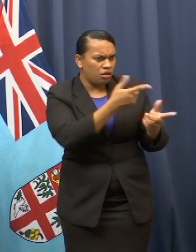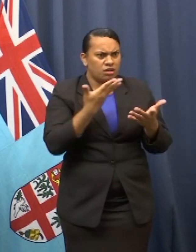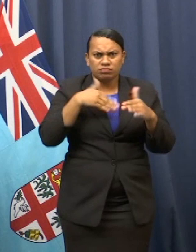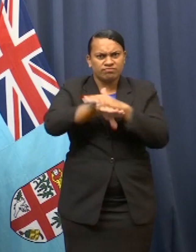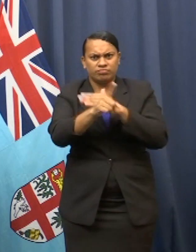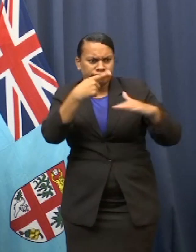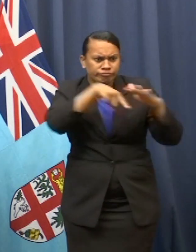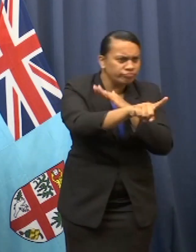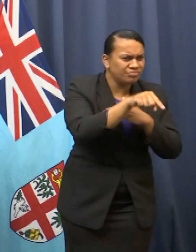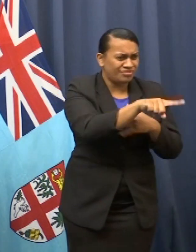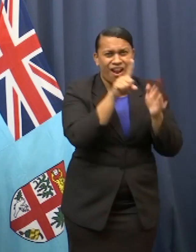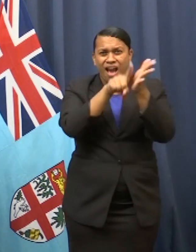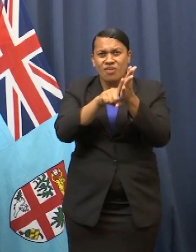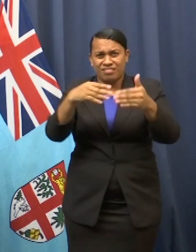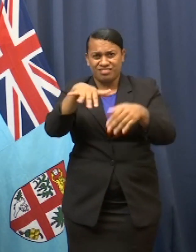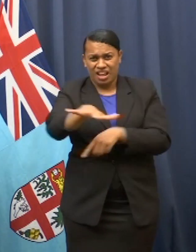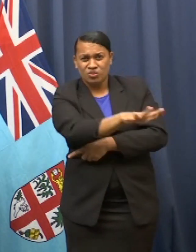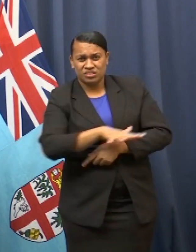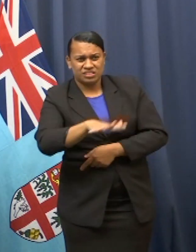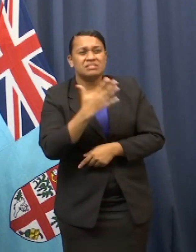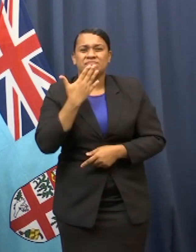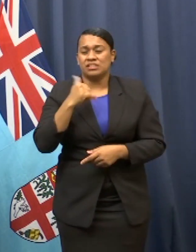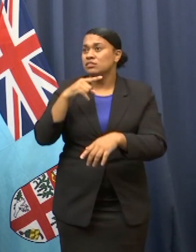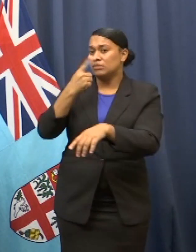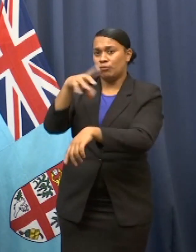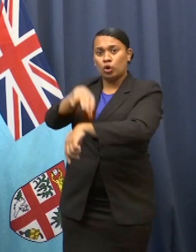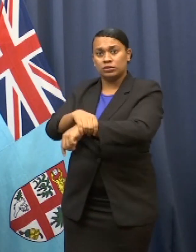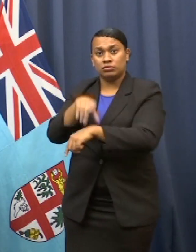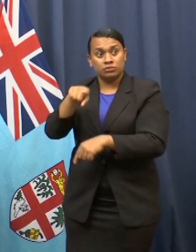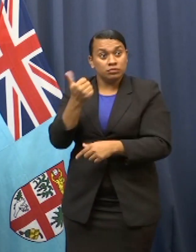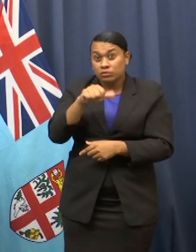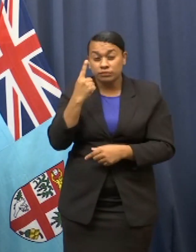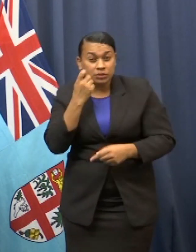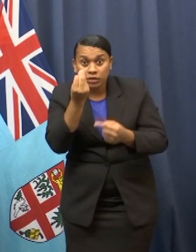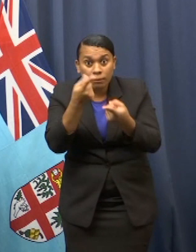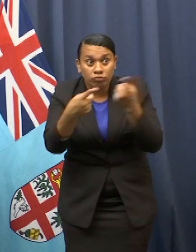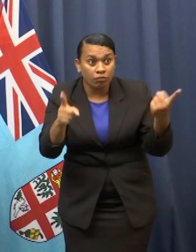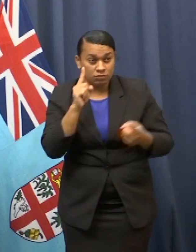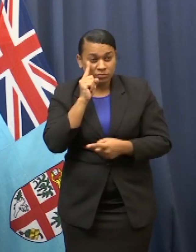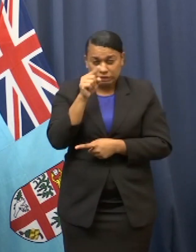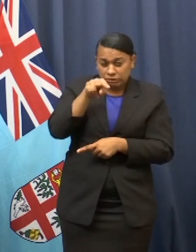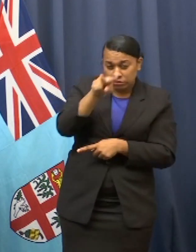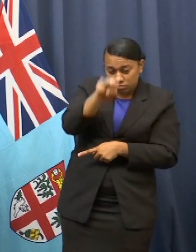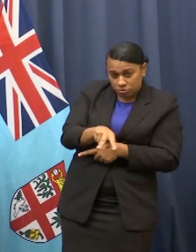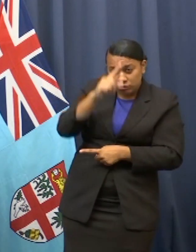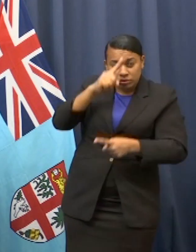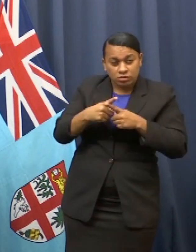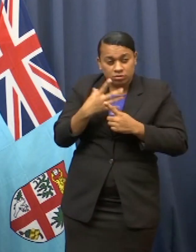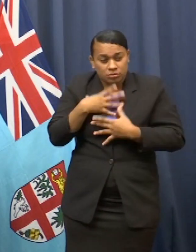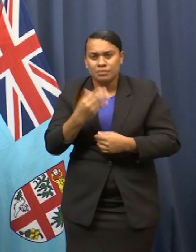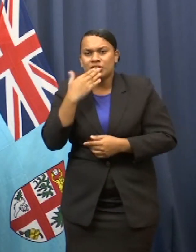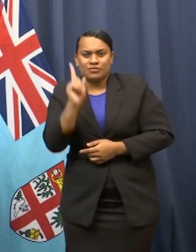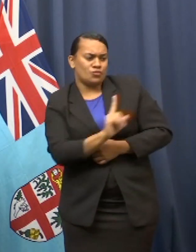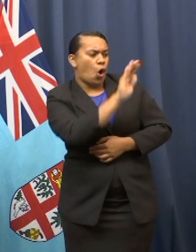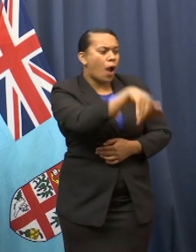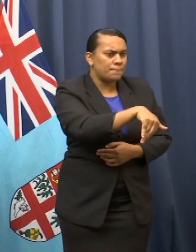violating self-quarantine, tell them to take themselves home for the sake of everybody's safety. If you